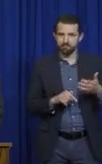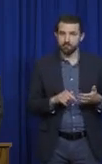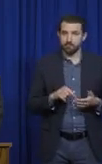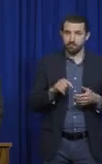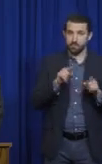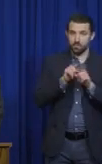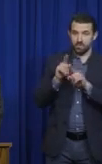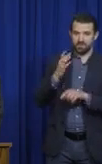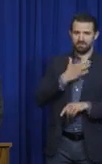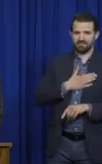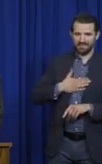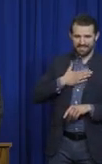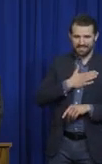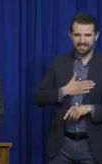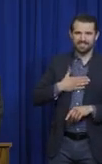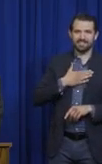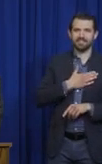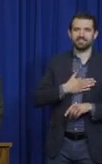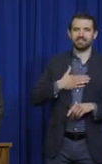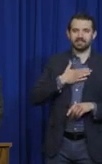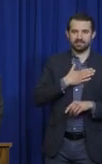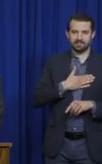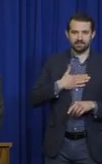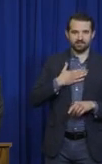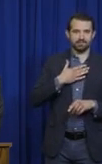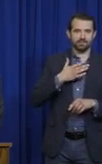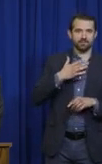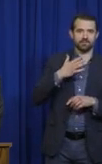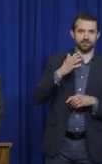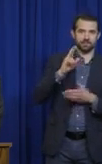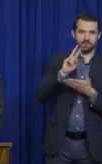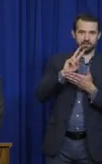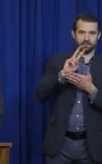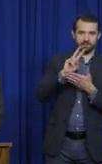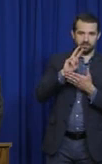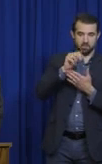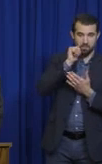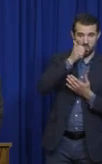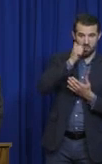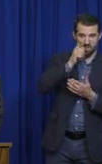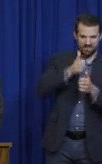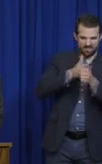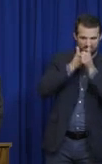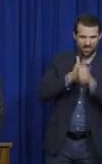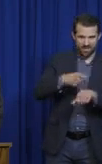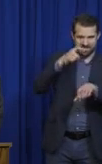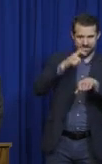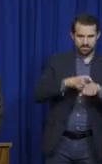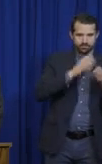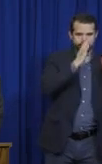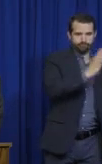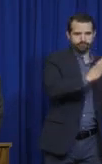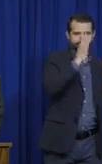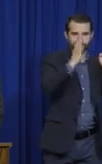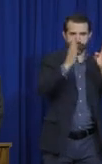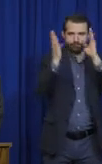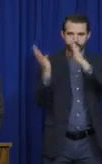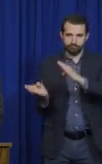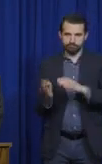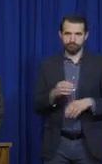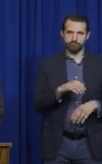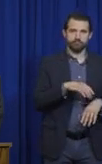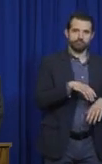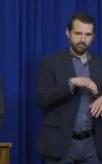to voluntarily comply with 2-hour segments tomorrow as the program gets up and running. So again, it's an A